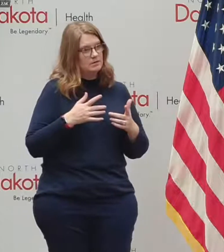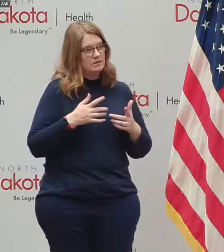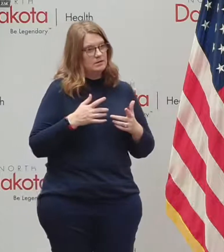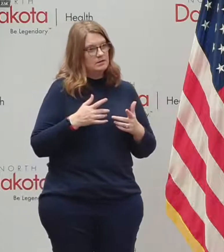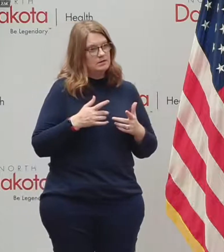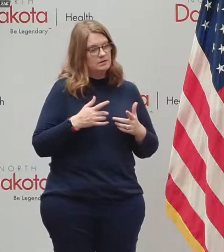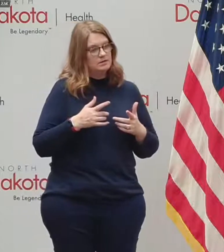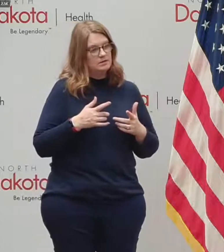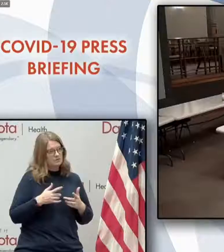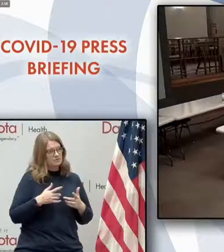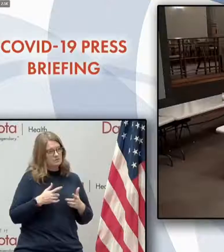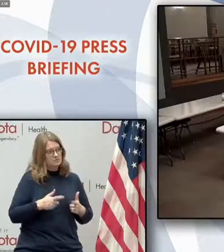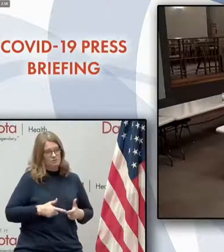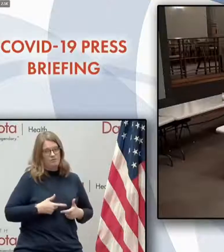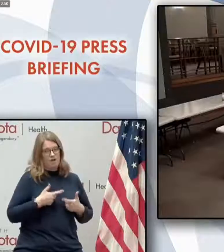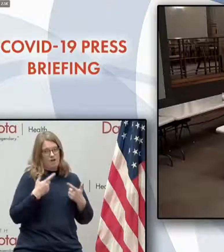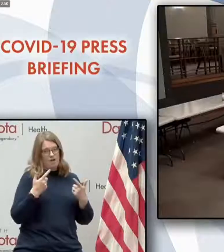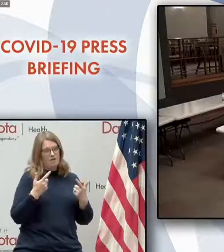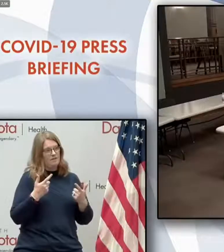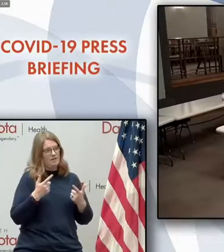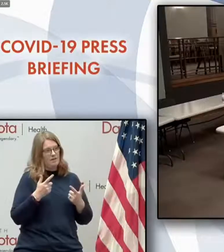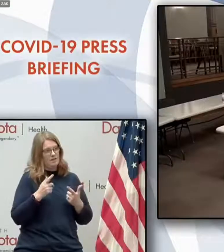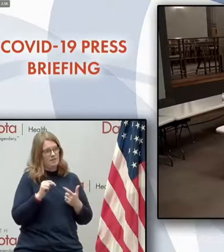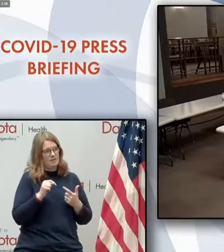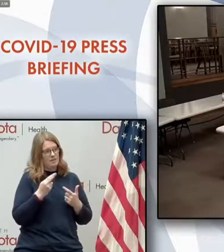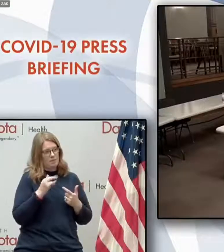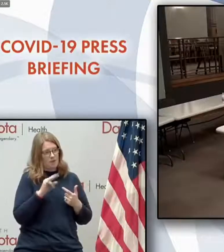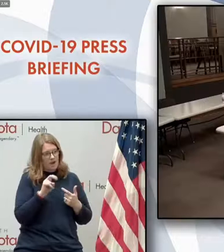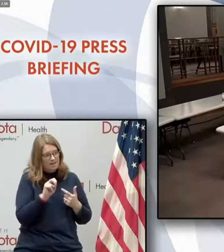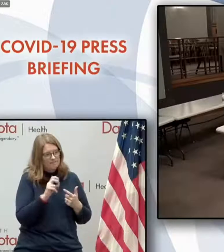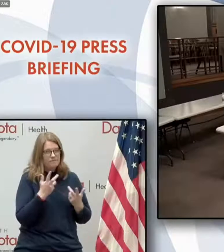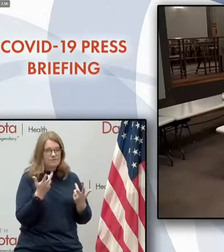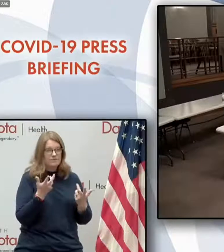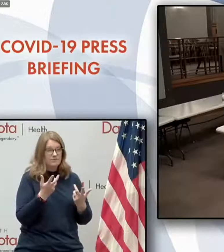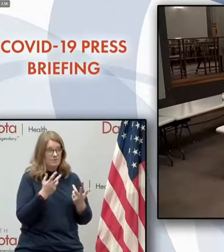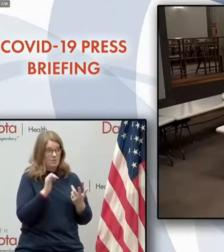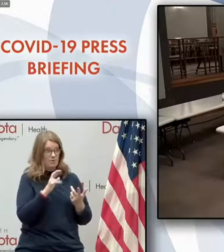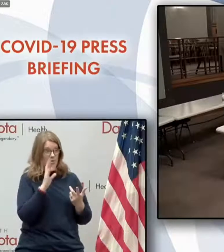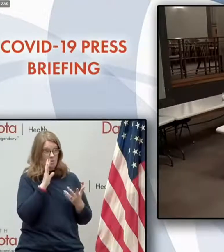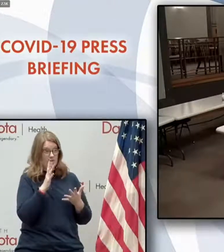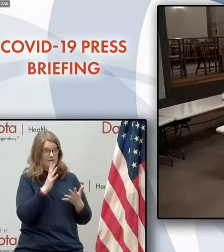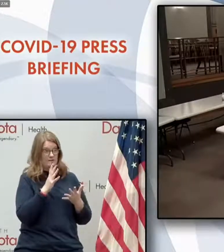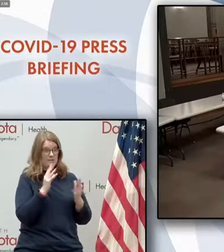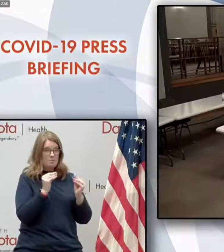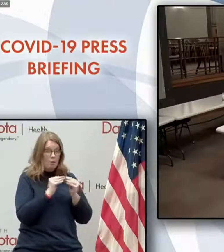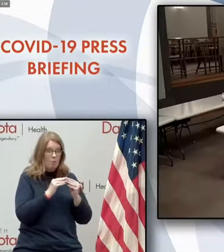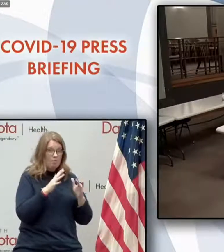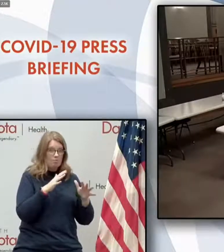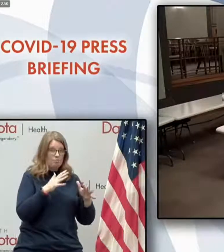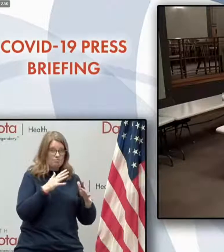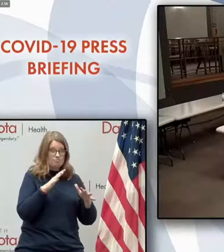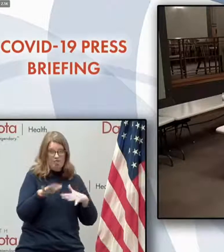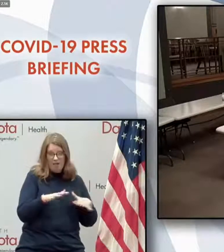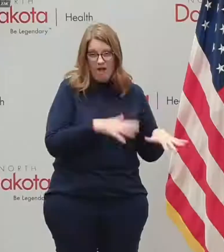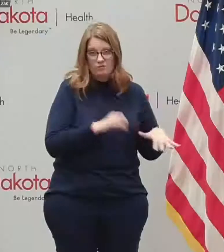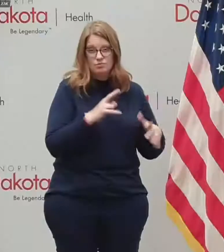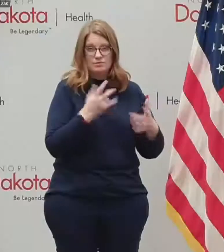with? Is it still going to be pretty stressful in there, or is this supposed to make things a bit more relaxed?